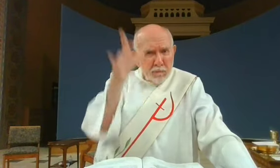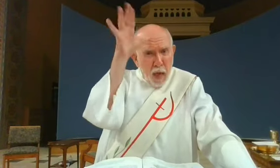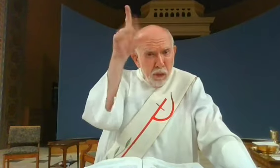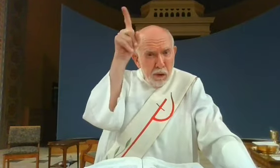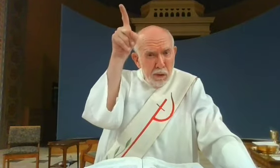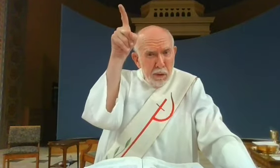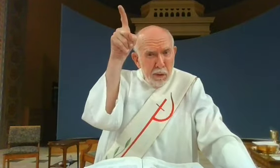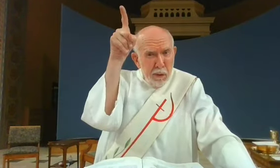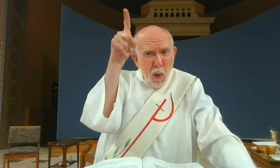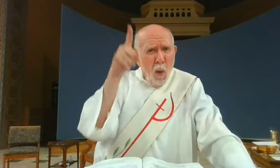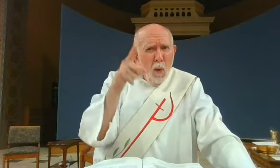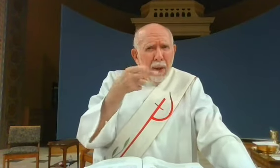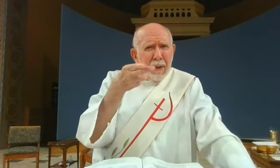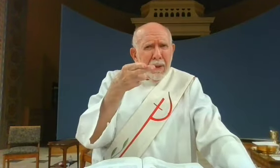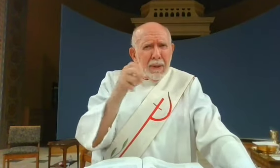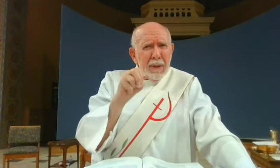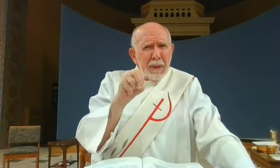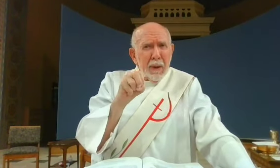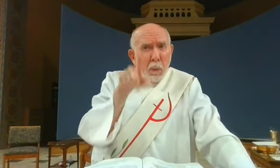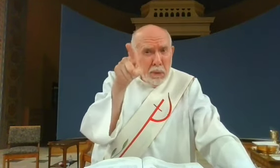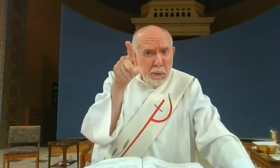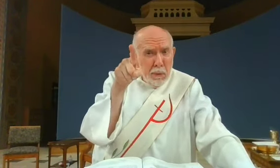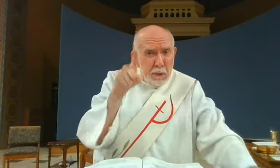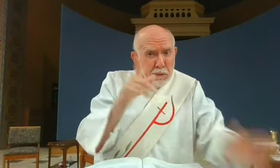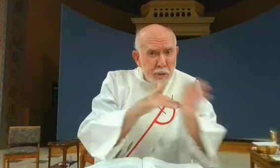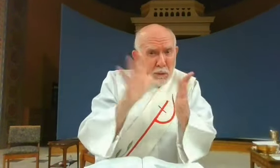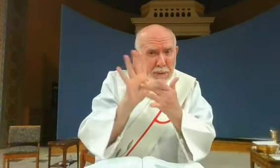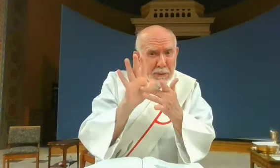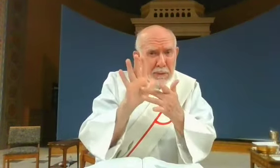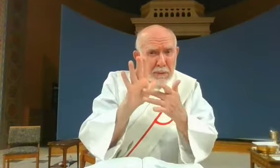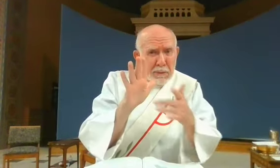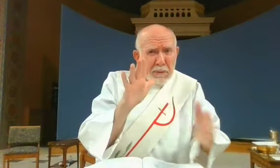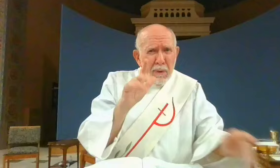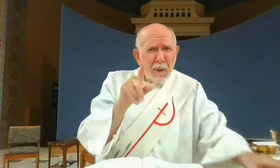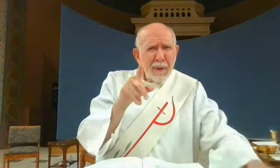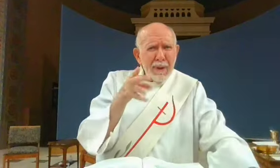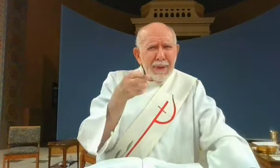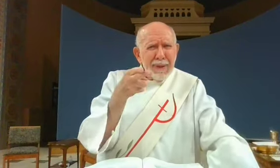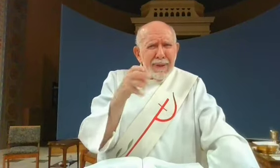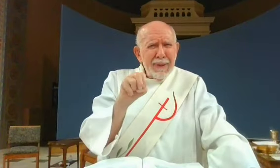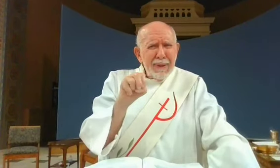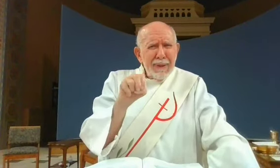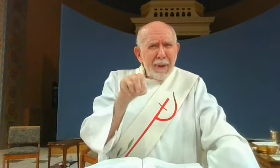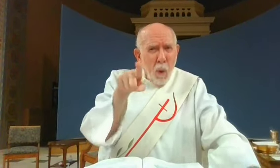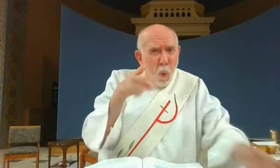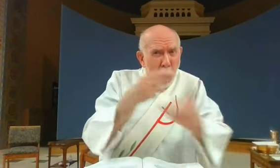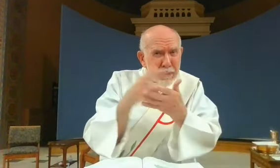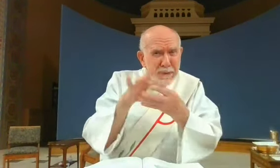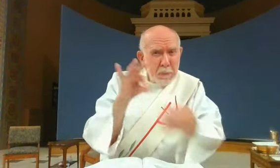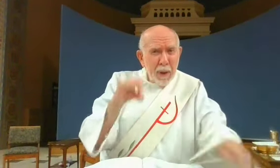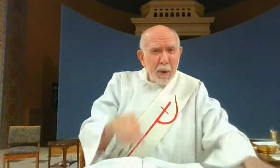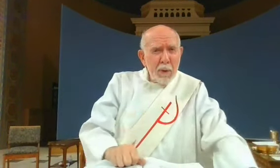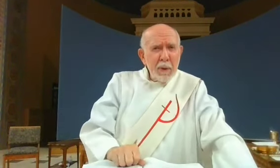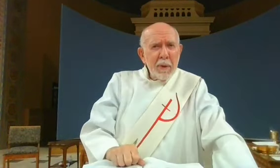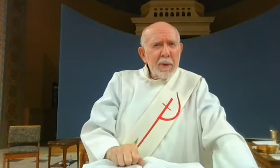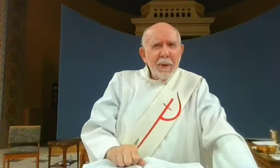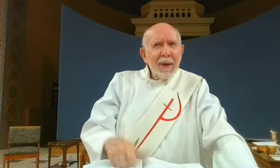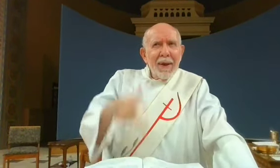He who? Which? He the Father? Or he Jesus? The Holy